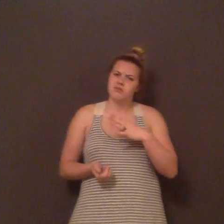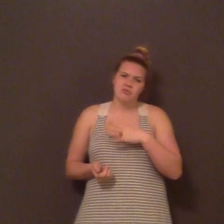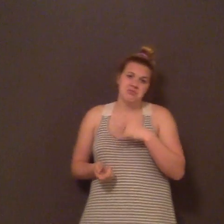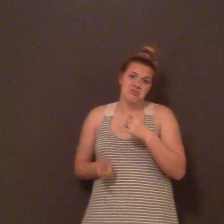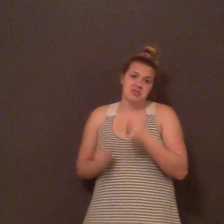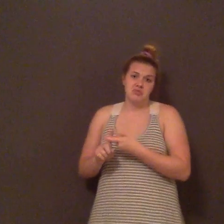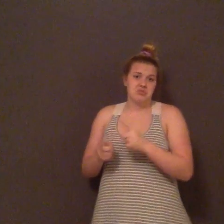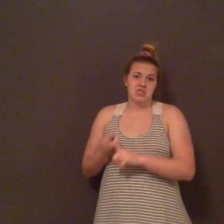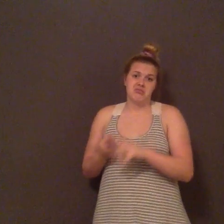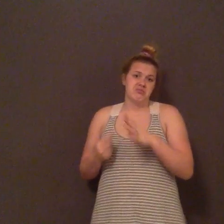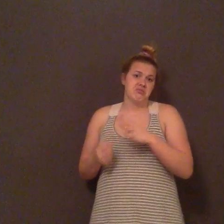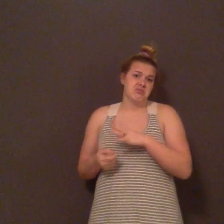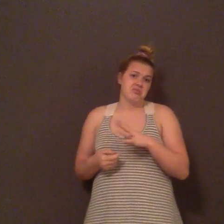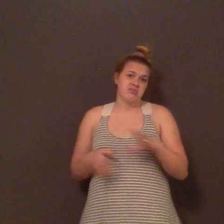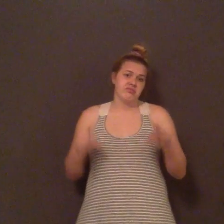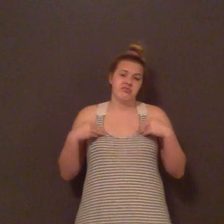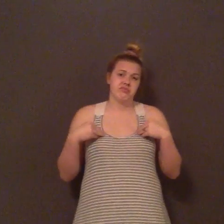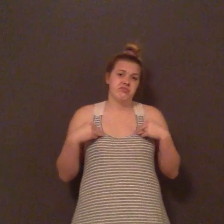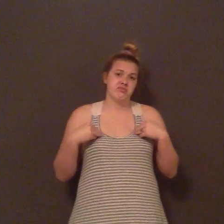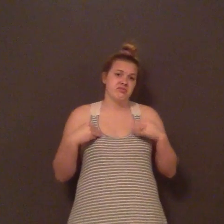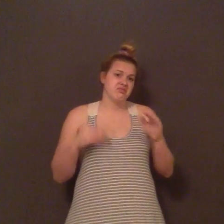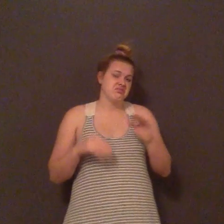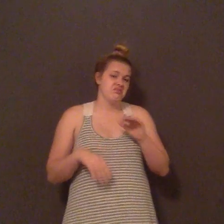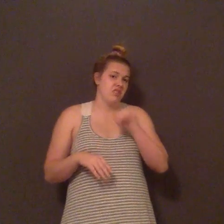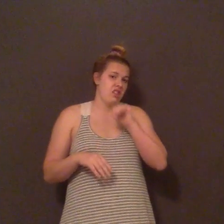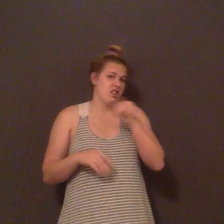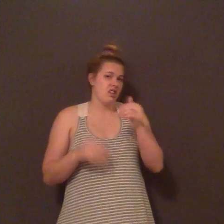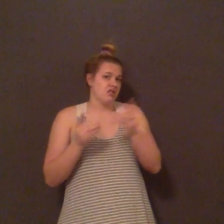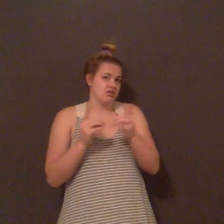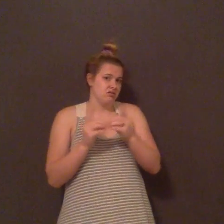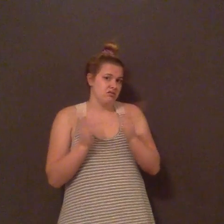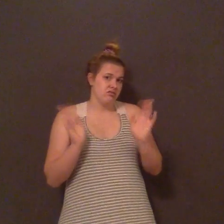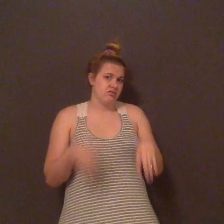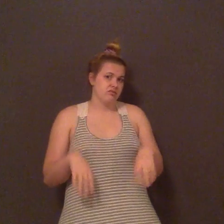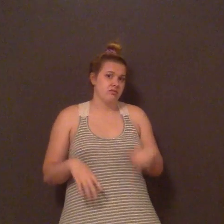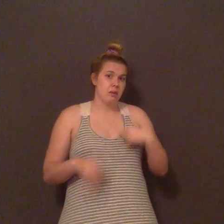friend. There's never anything more. I'm going to go to the library.